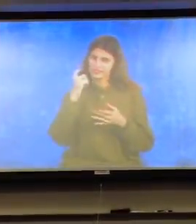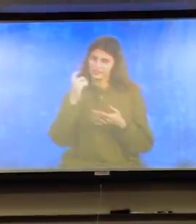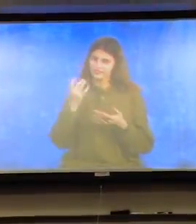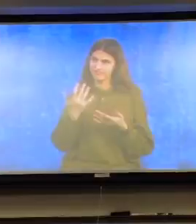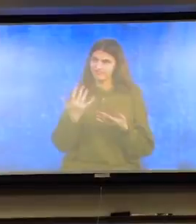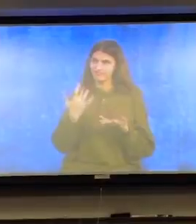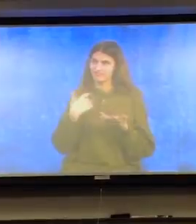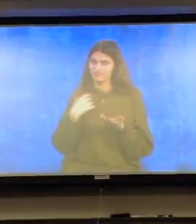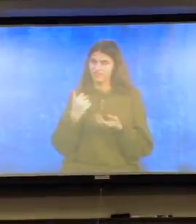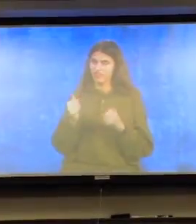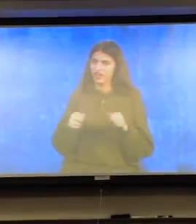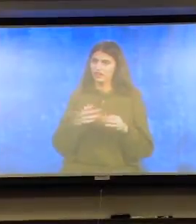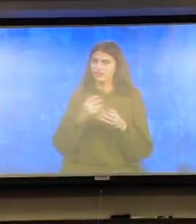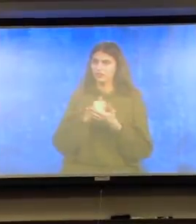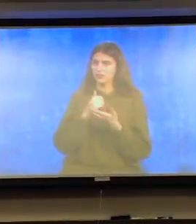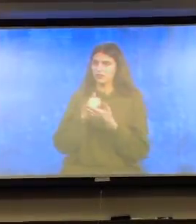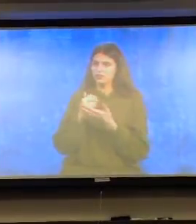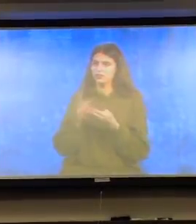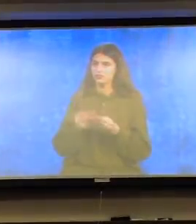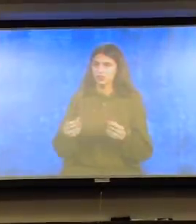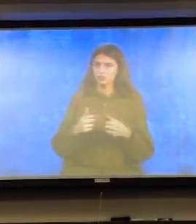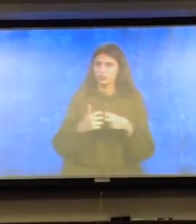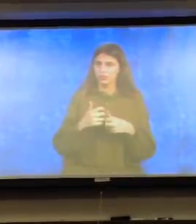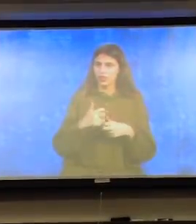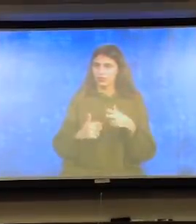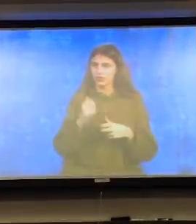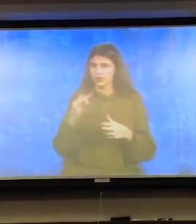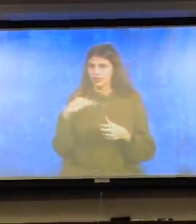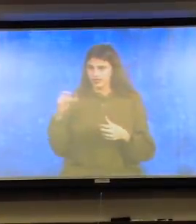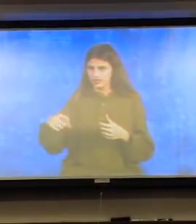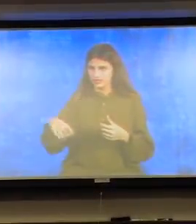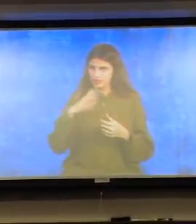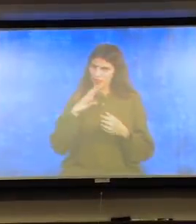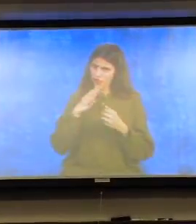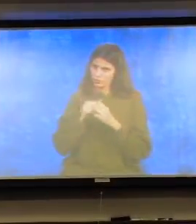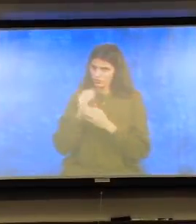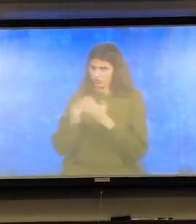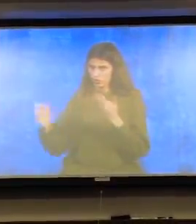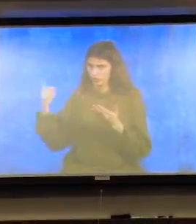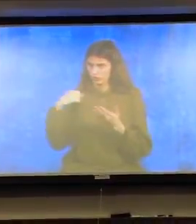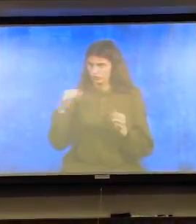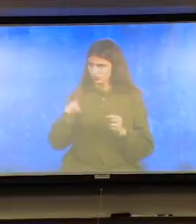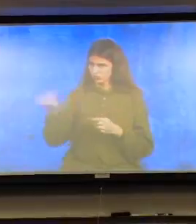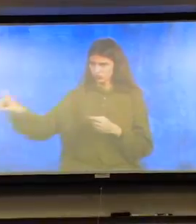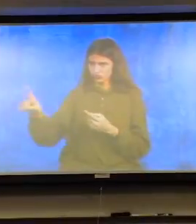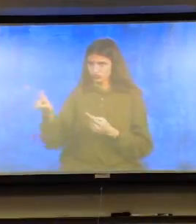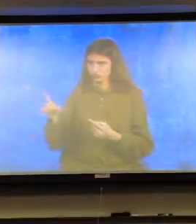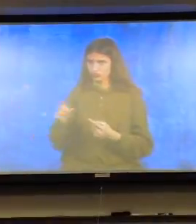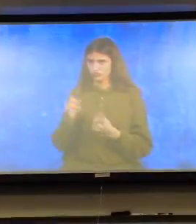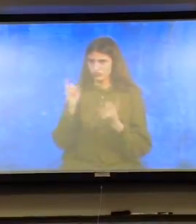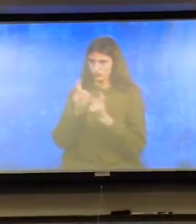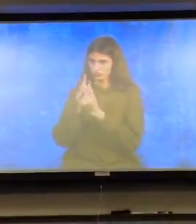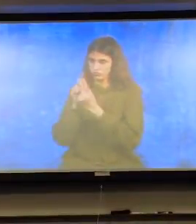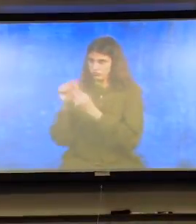They're my favorite teacher because I can help them solve problems if they need, or they help me solve problems. If